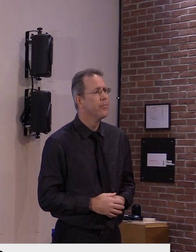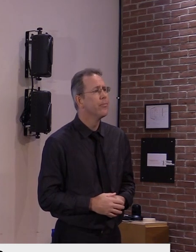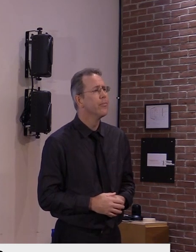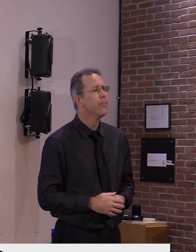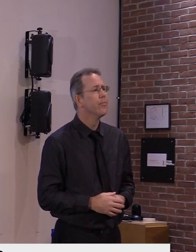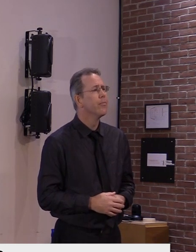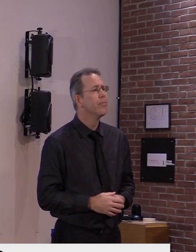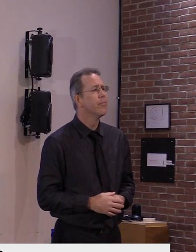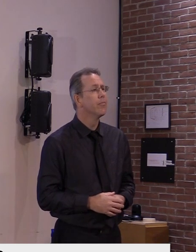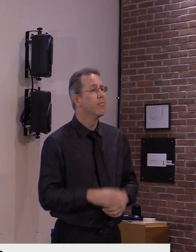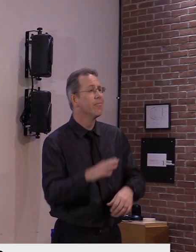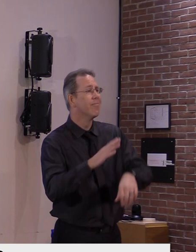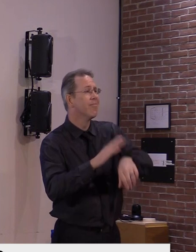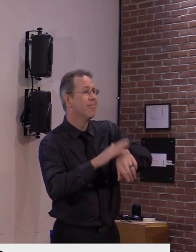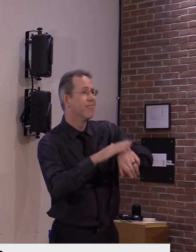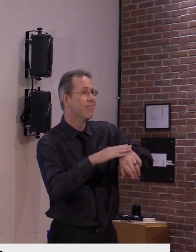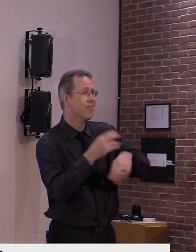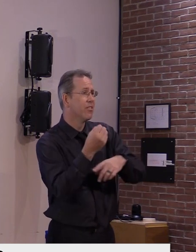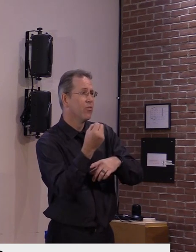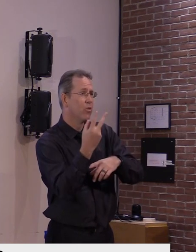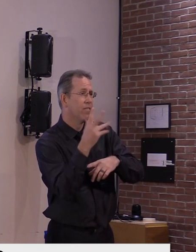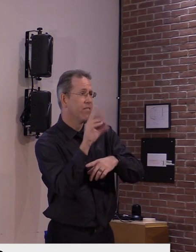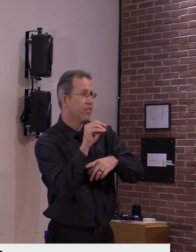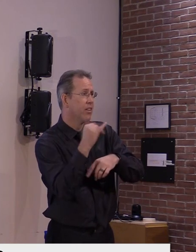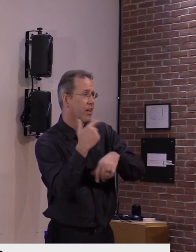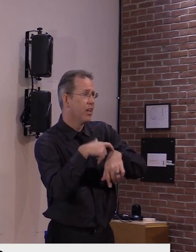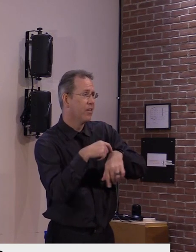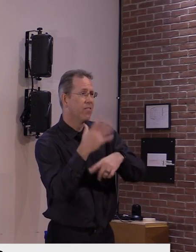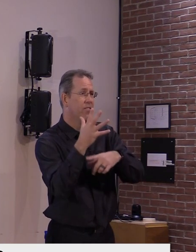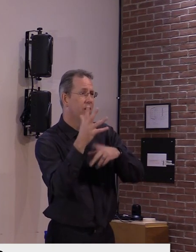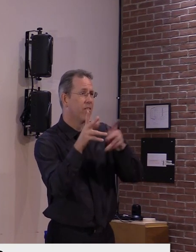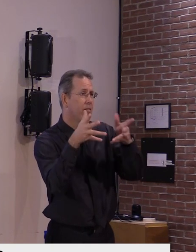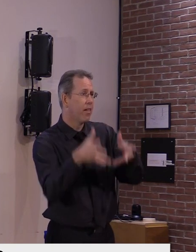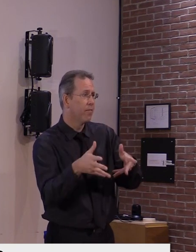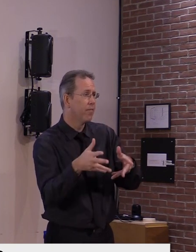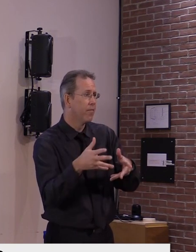are 5 folks left in the queue. We'll move to Avery, WCAS.